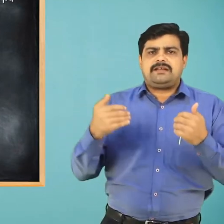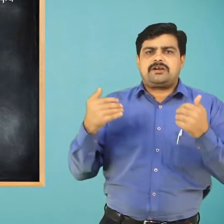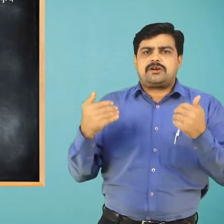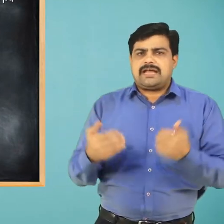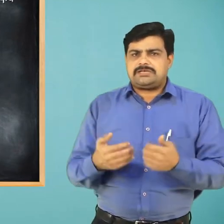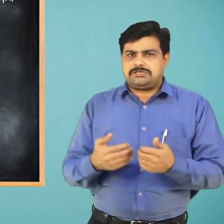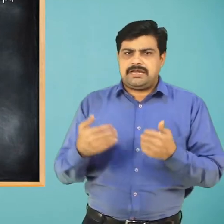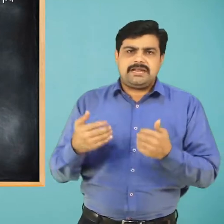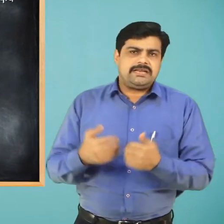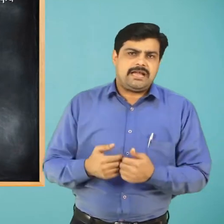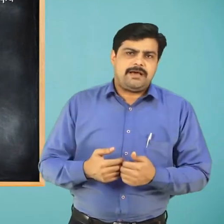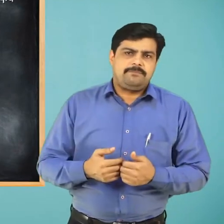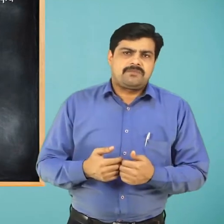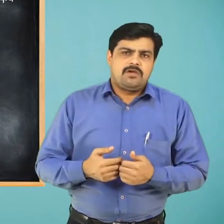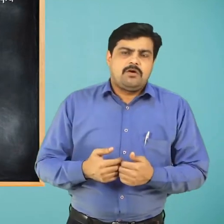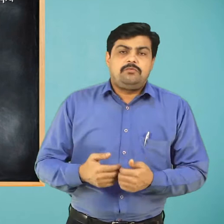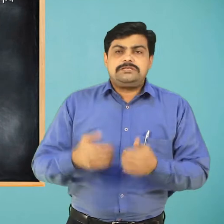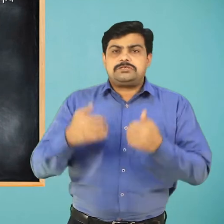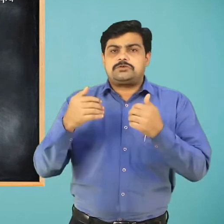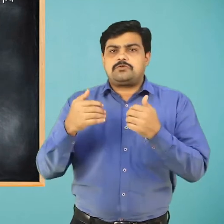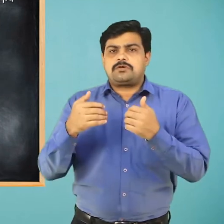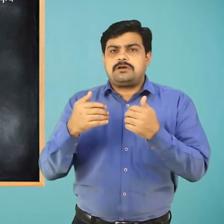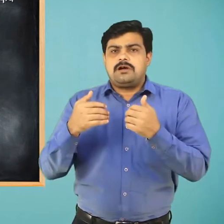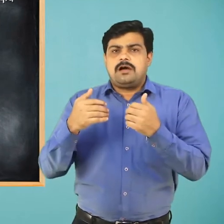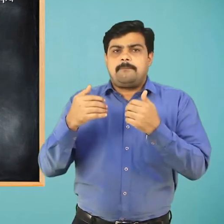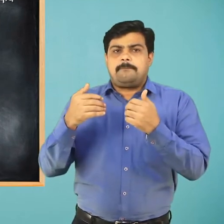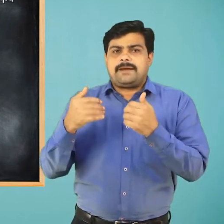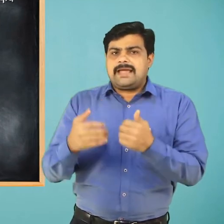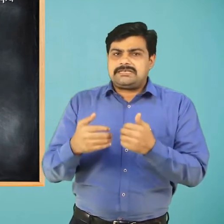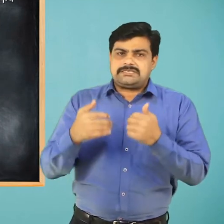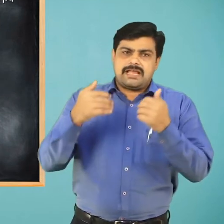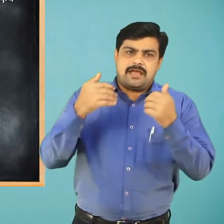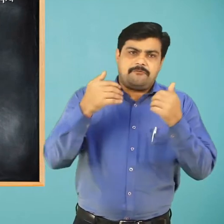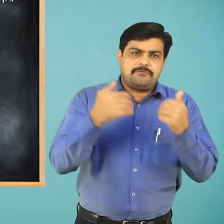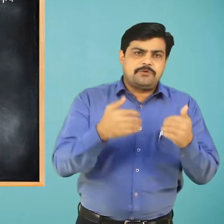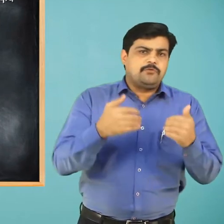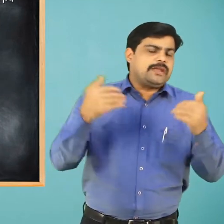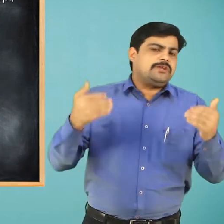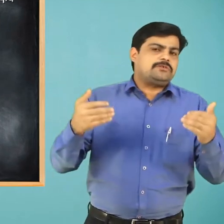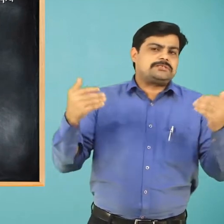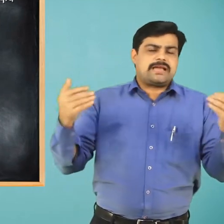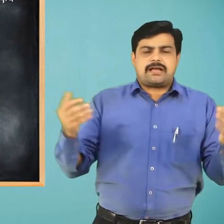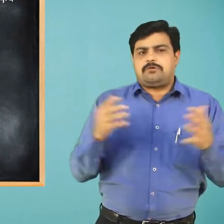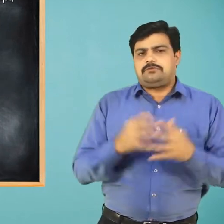plane crash in India, which took place a few years ago.